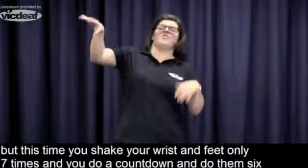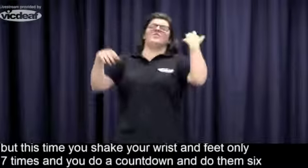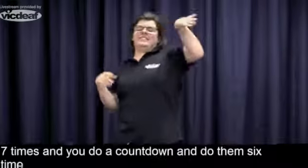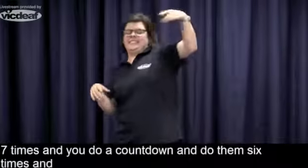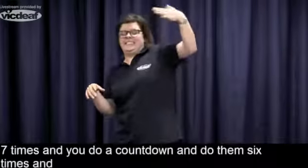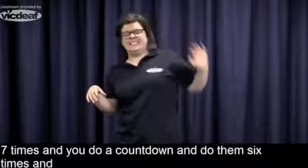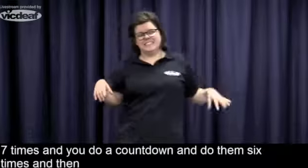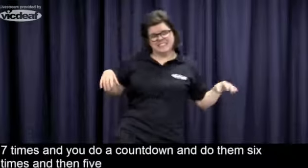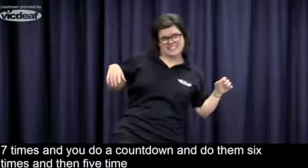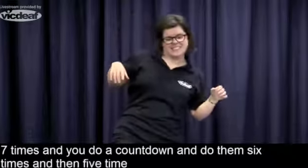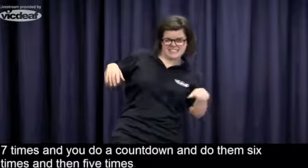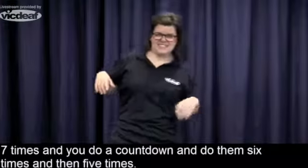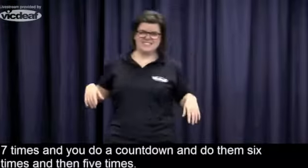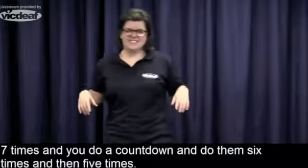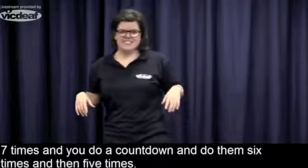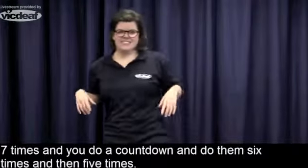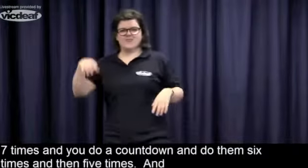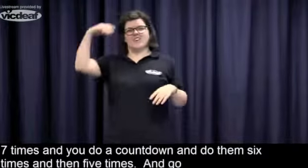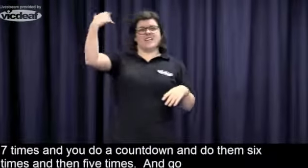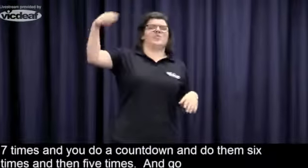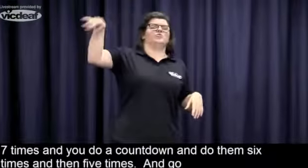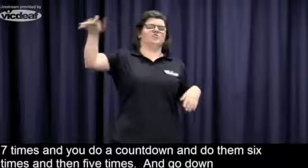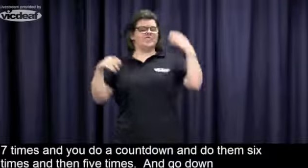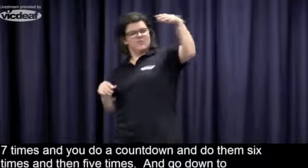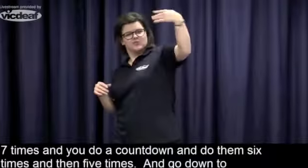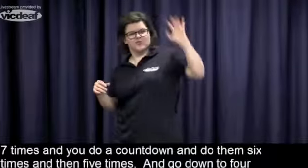And go down to 4 times each, then 3,